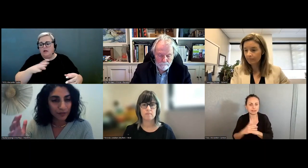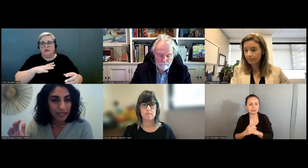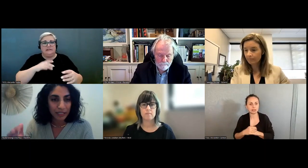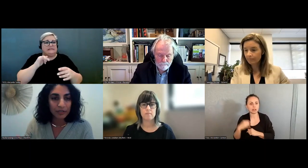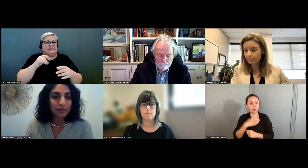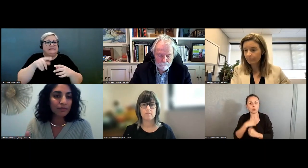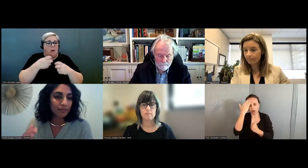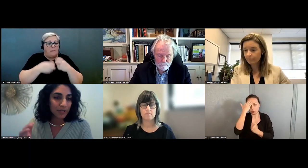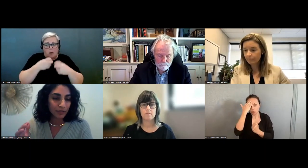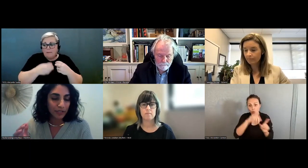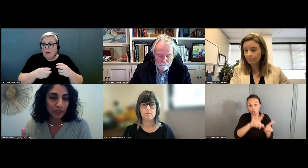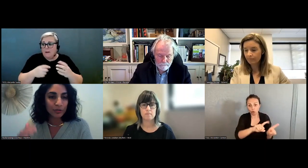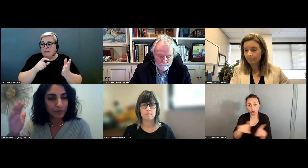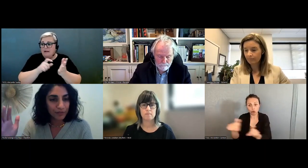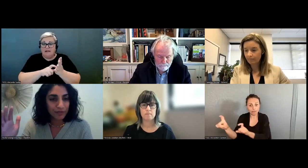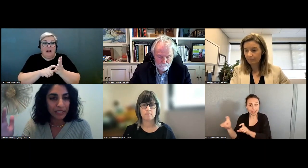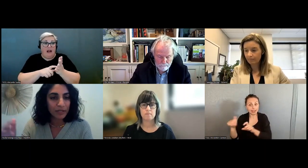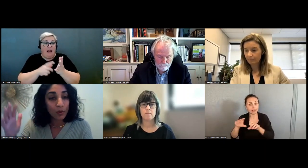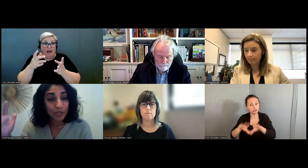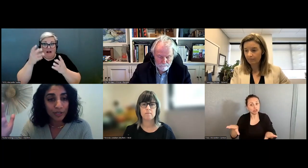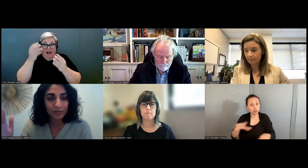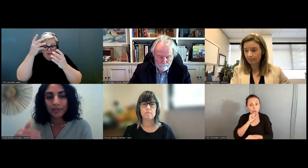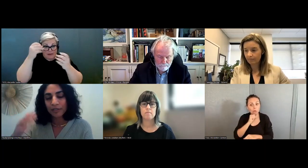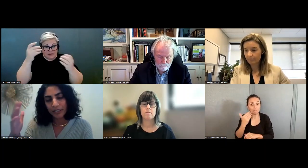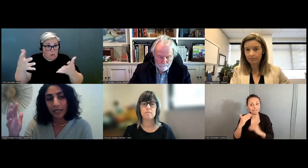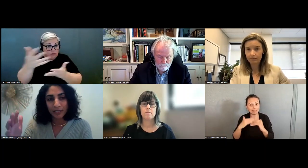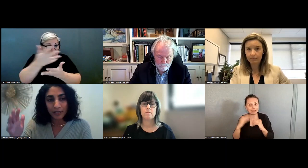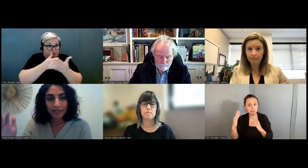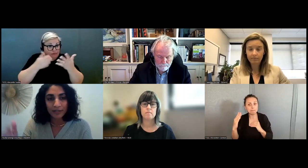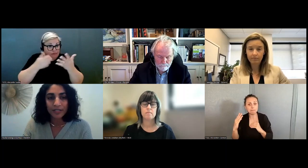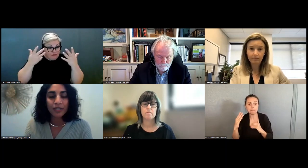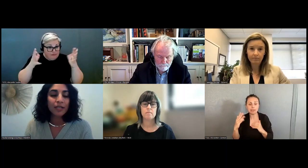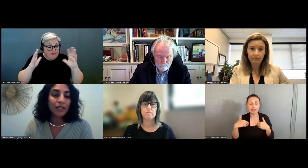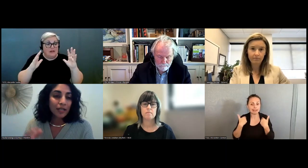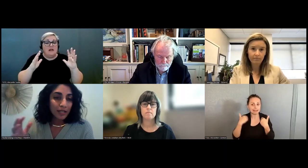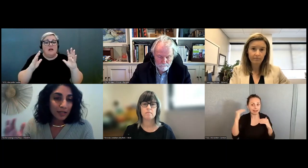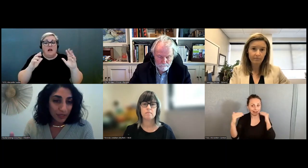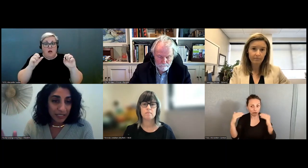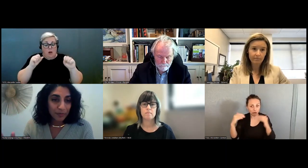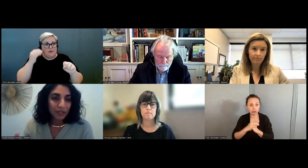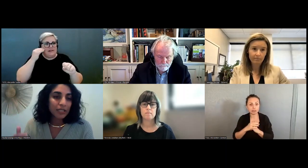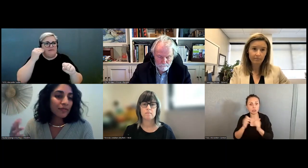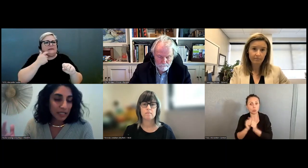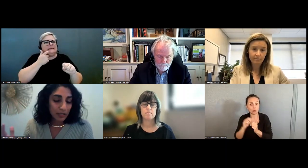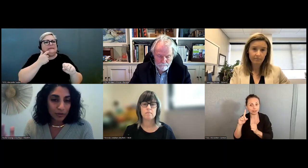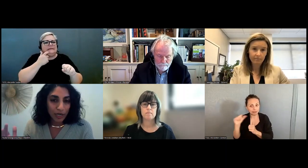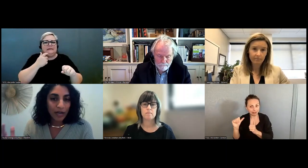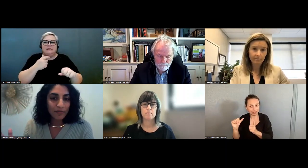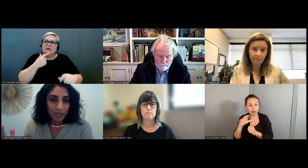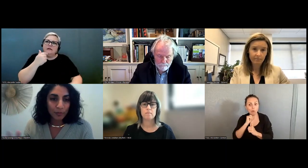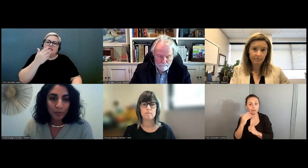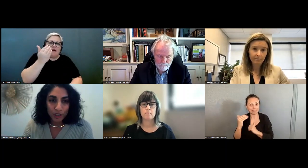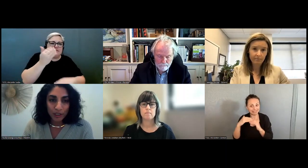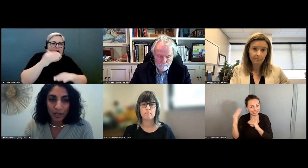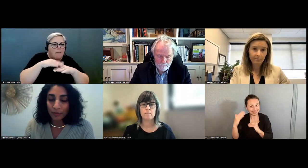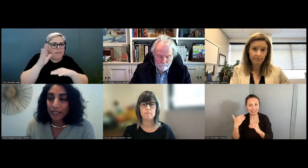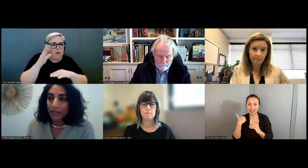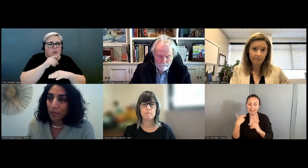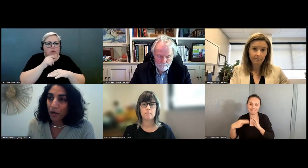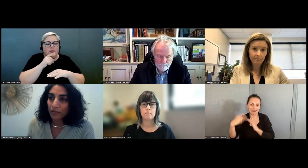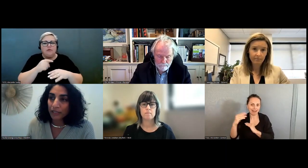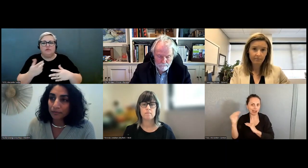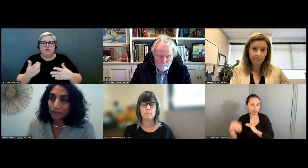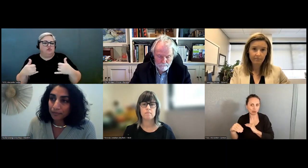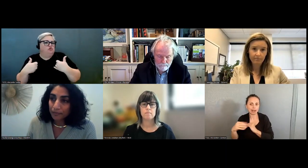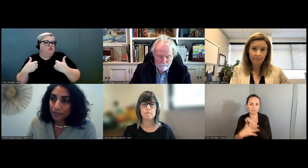the surveys that survey children 15 and older, or young adults with disabilities 15 and older, have disproportionately high rates